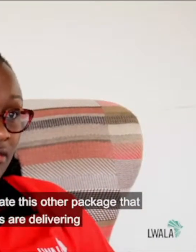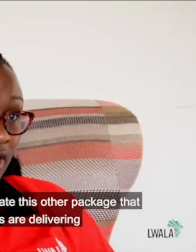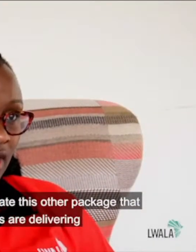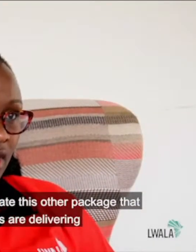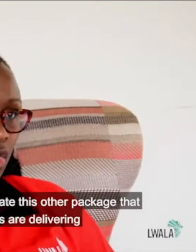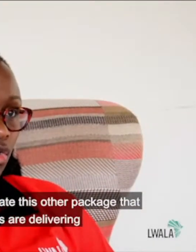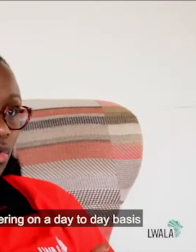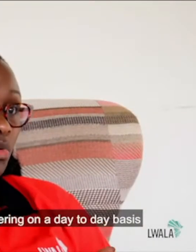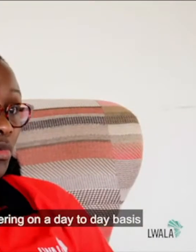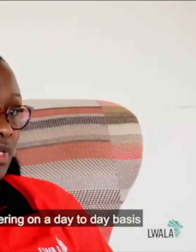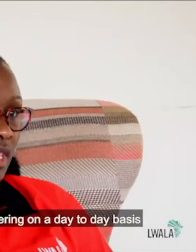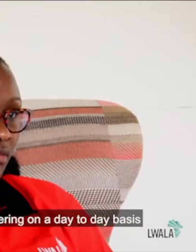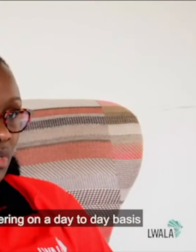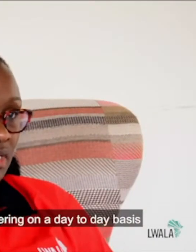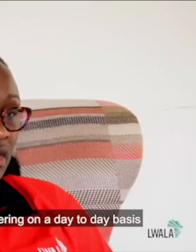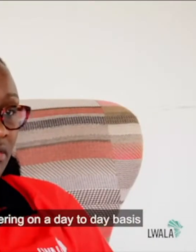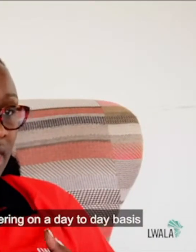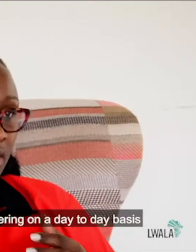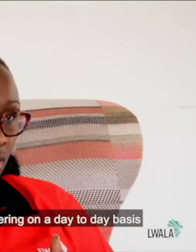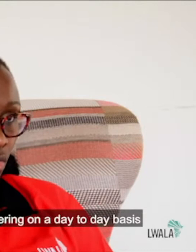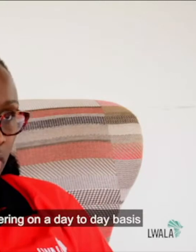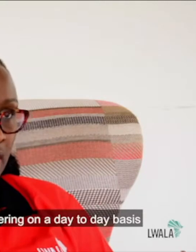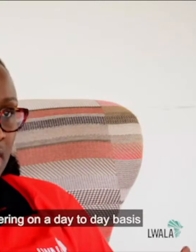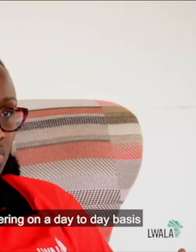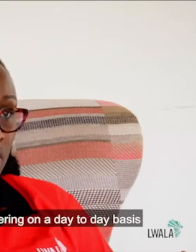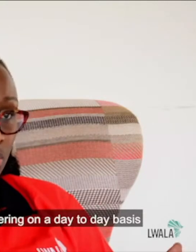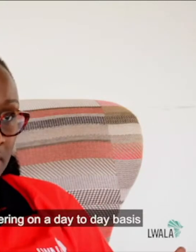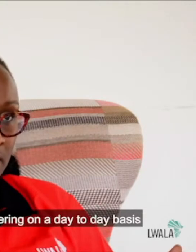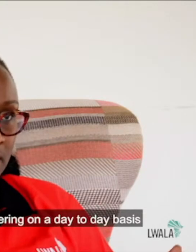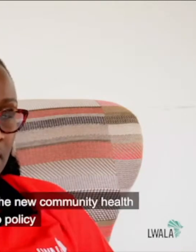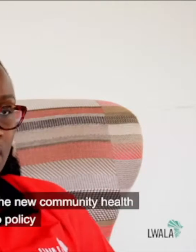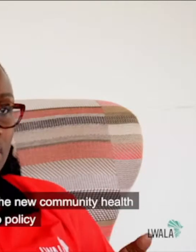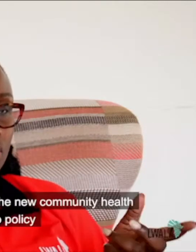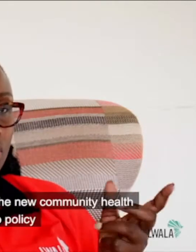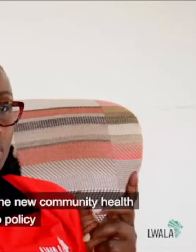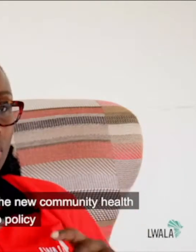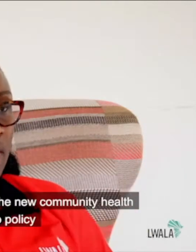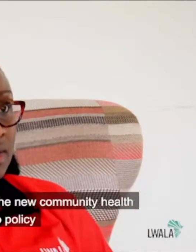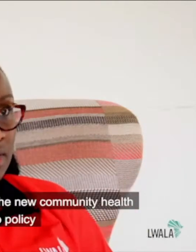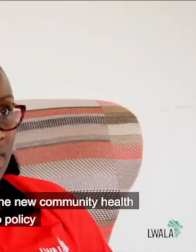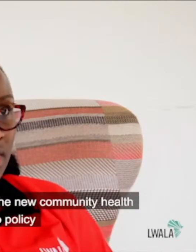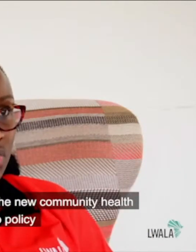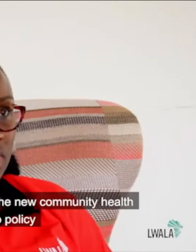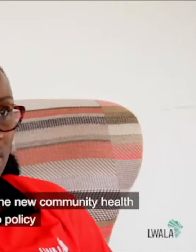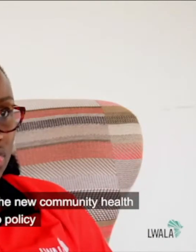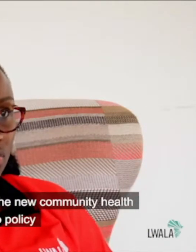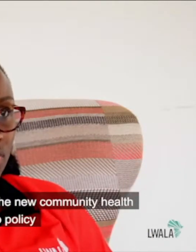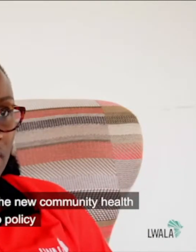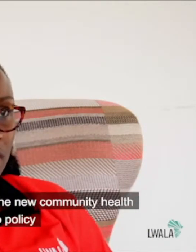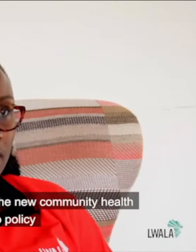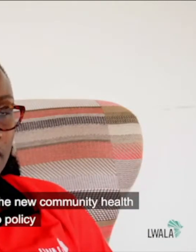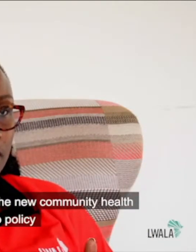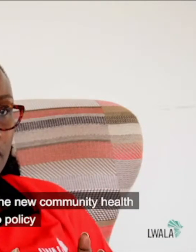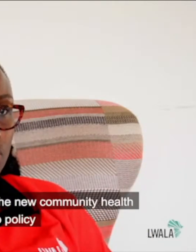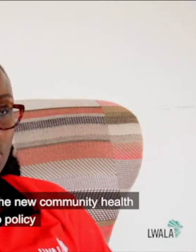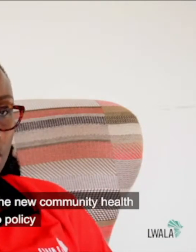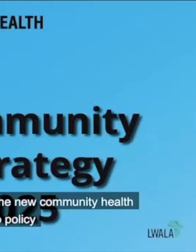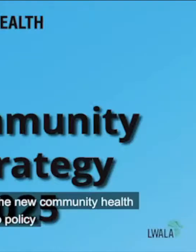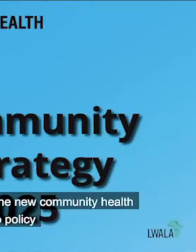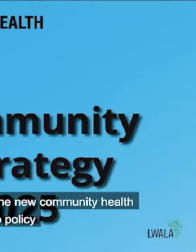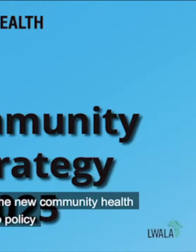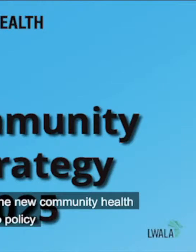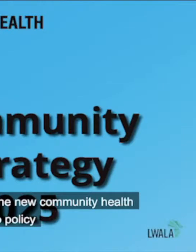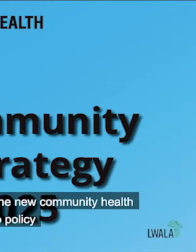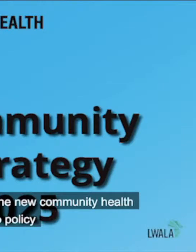are delivering on top of what they have been delivering on a day-to-day basis. So last year there was the launch of the new